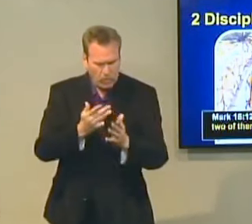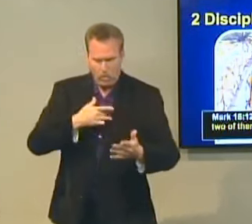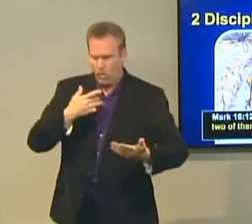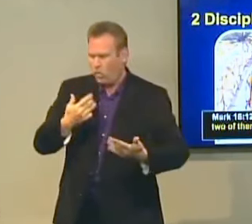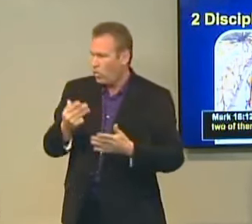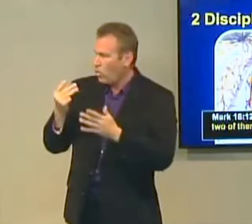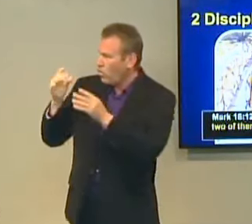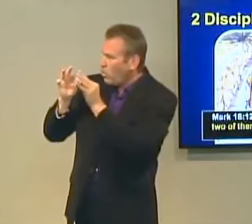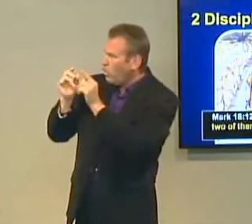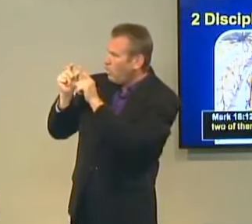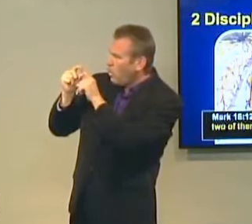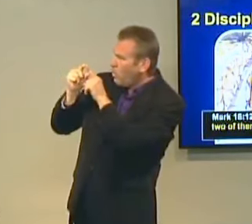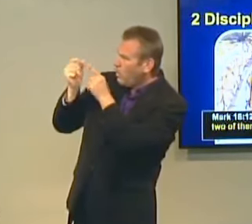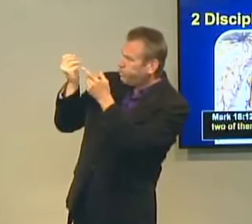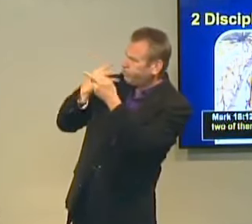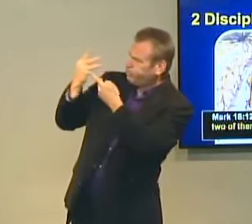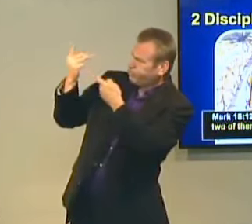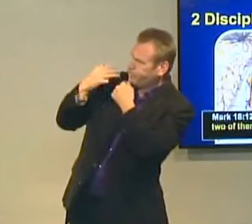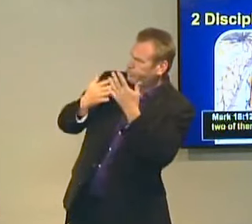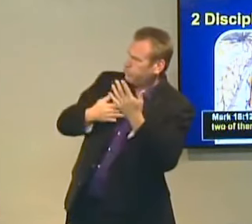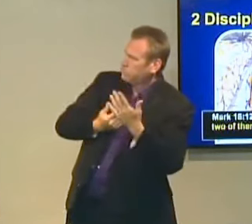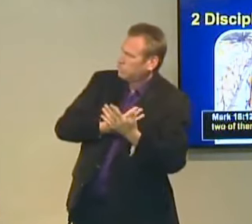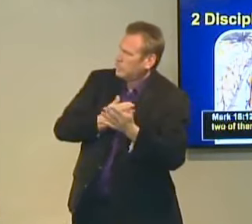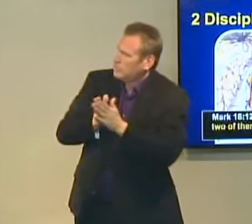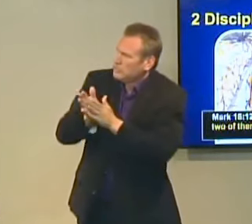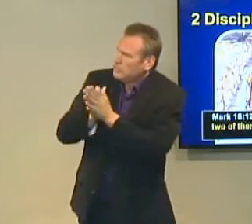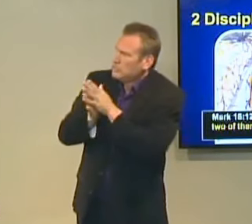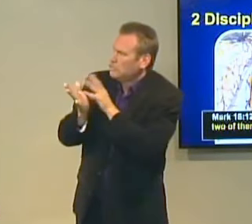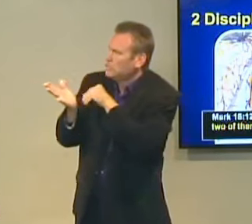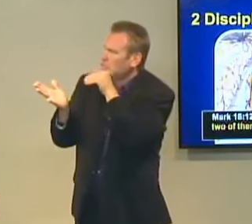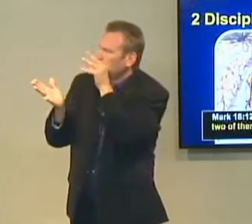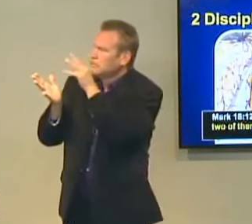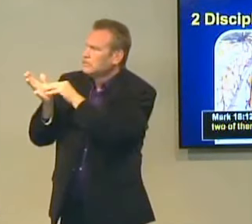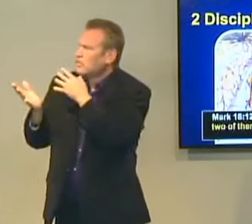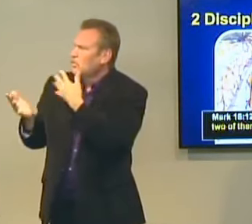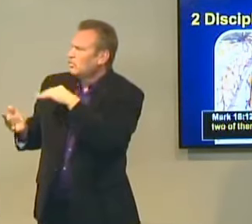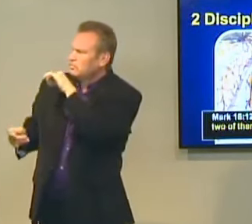We wondered who it was. That when we talked to you. And our hearts burned within us. Yes. Wow.